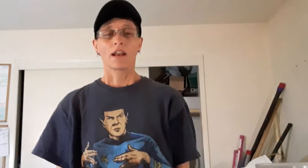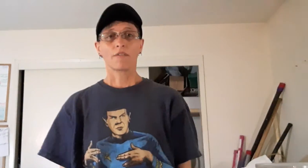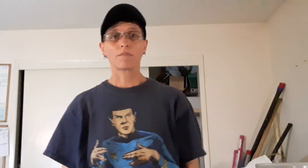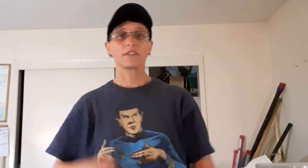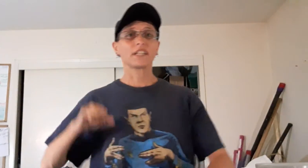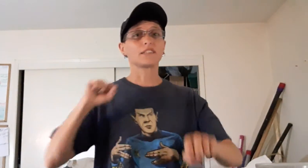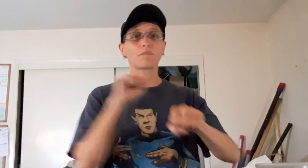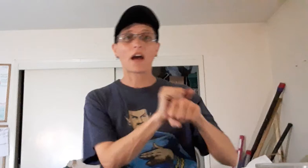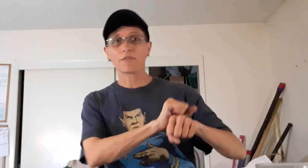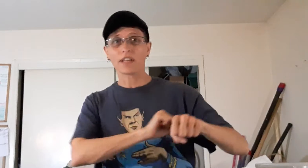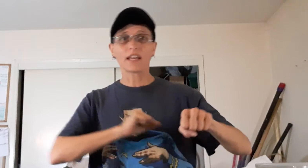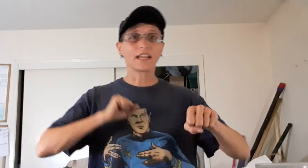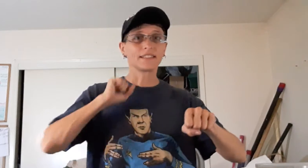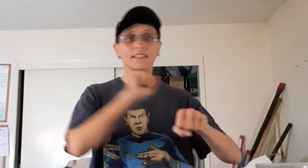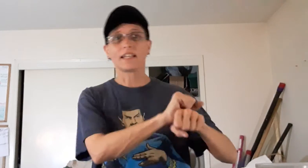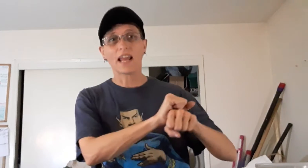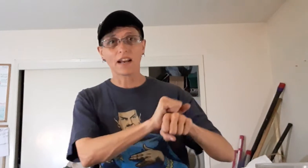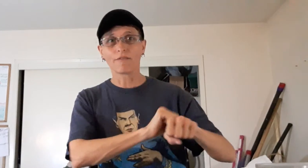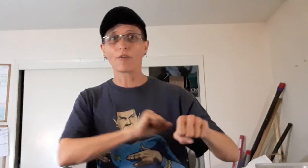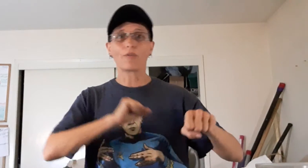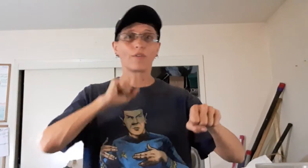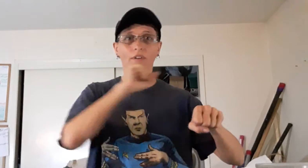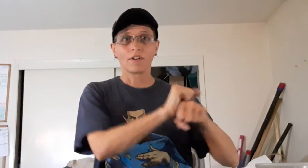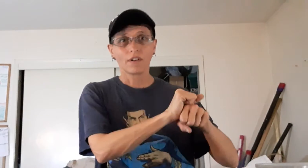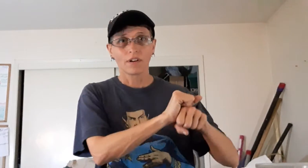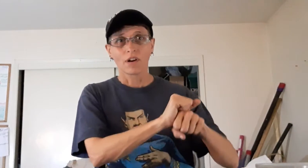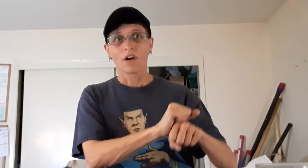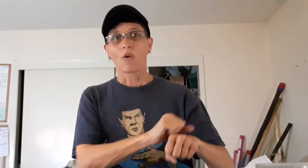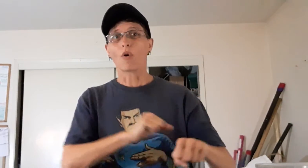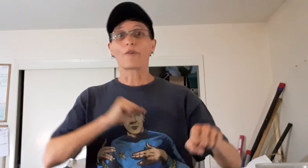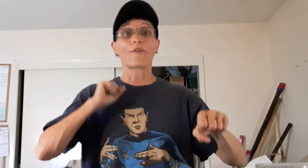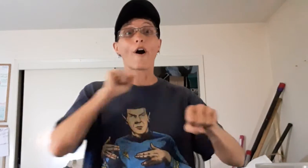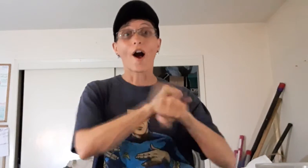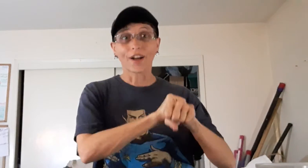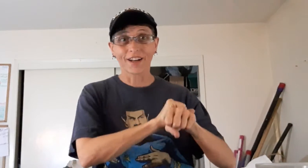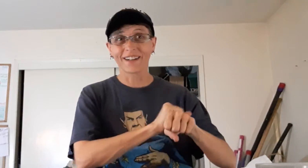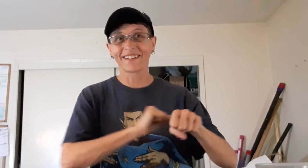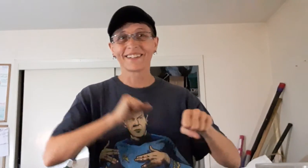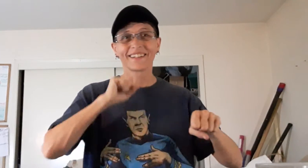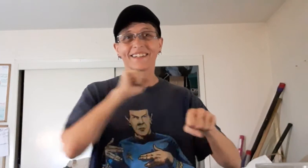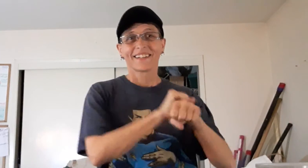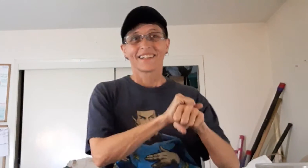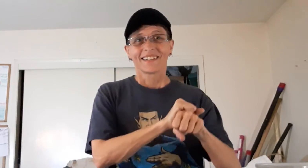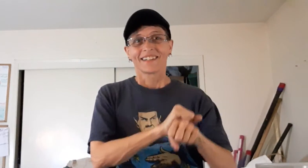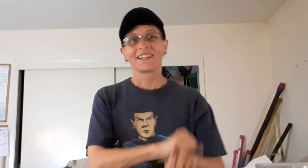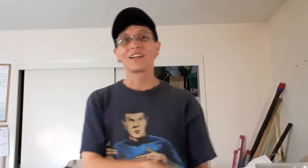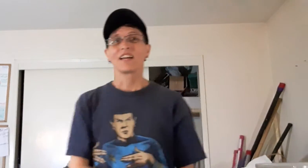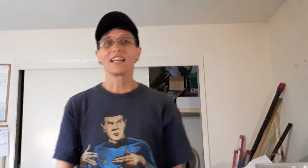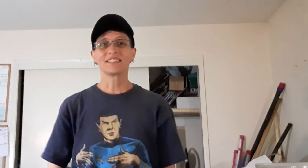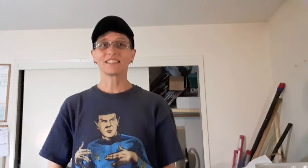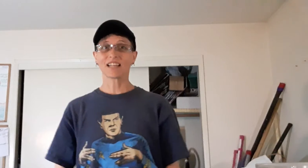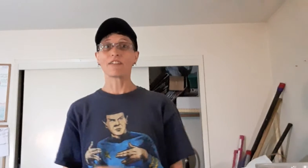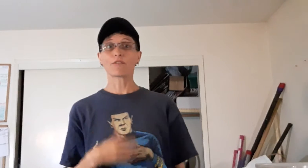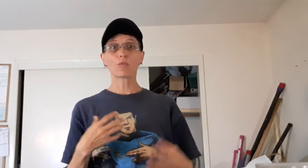And it represents pounding against an anvil or a rock. It's the sign for